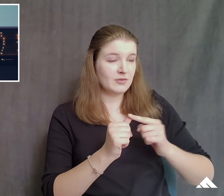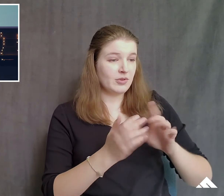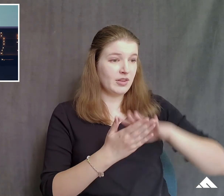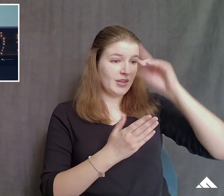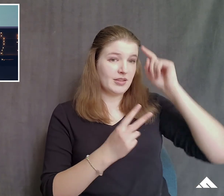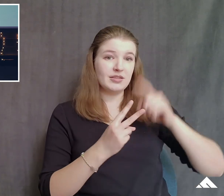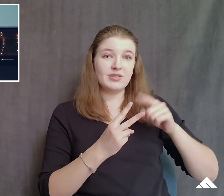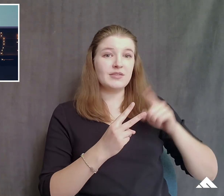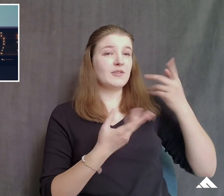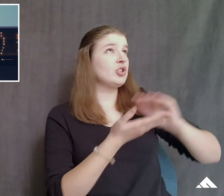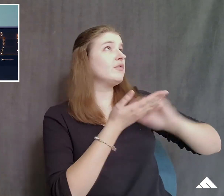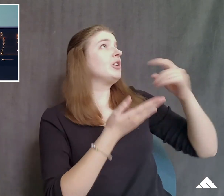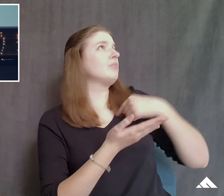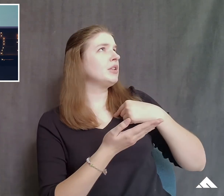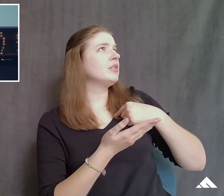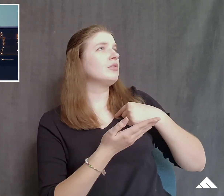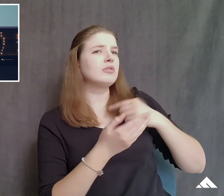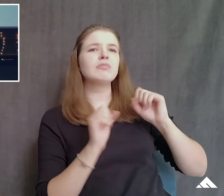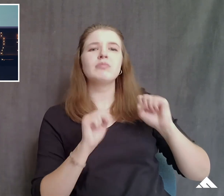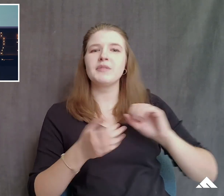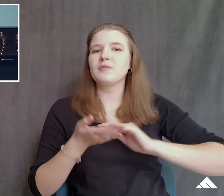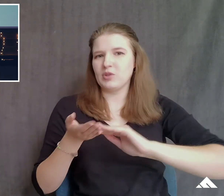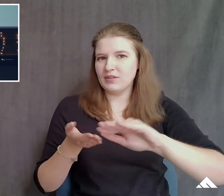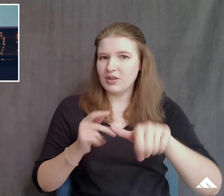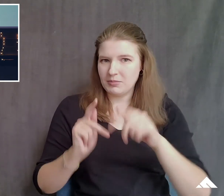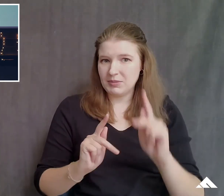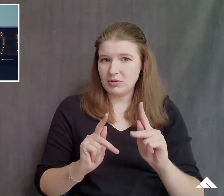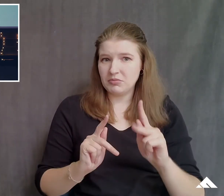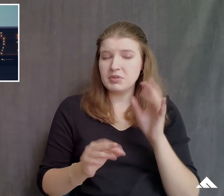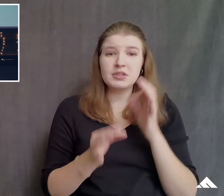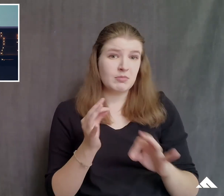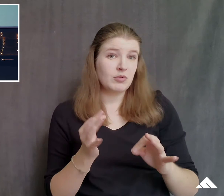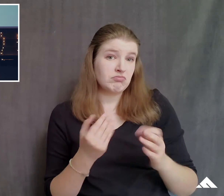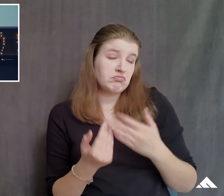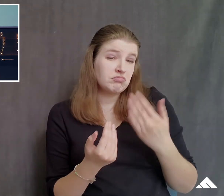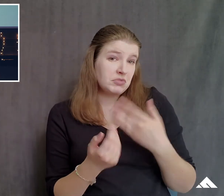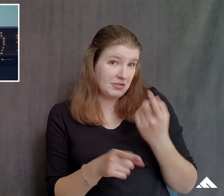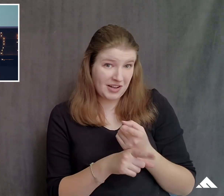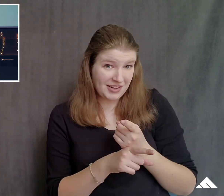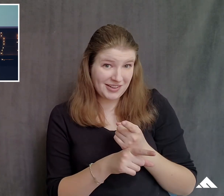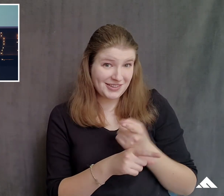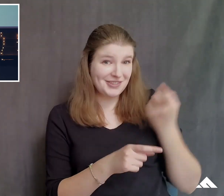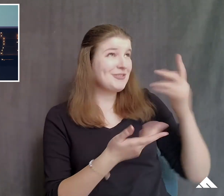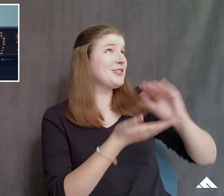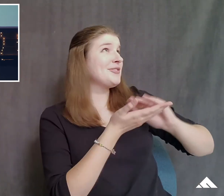forgive. That's a simple one, right? Easy, right? That's how it works in your life, right? Since you've been forgiven, people offend